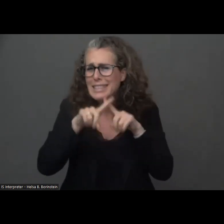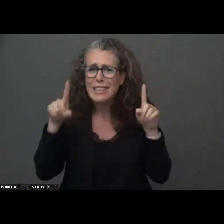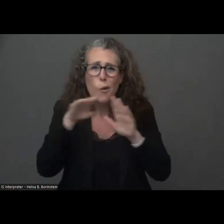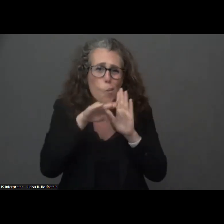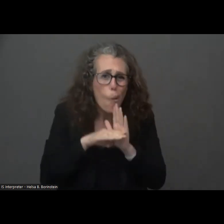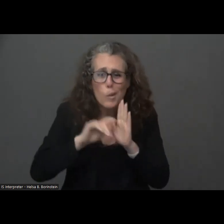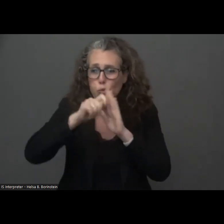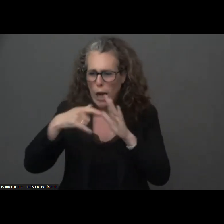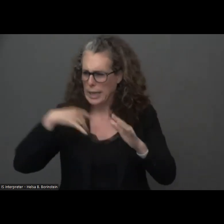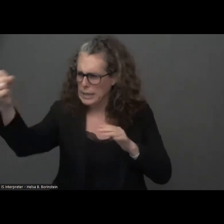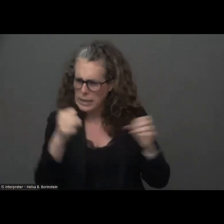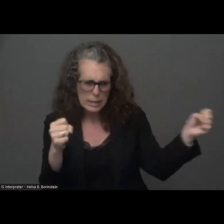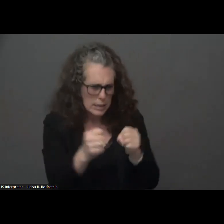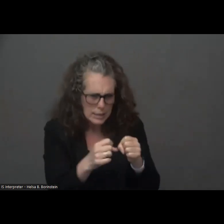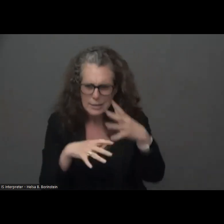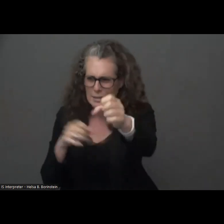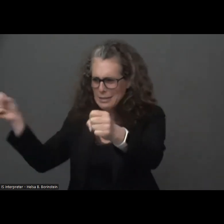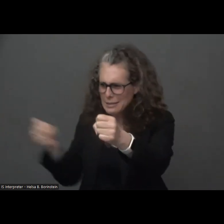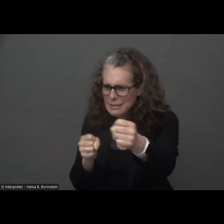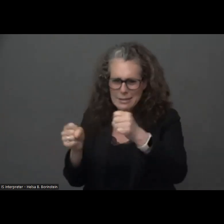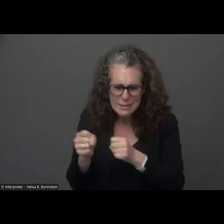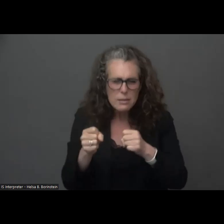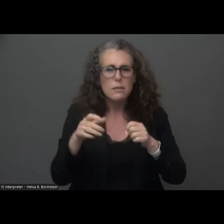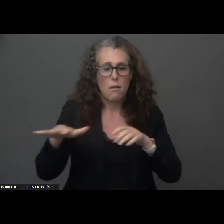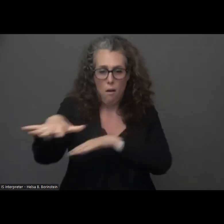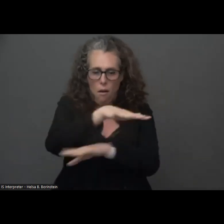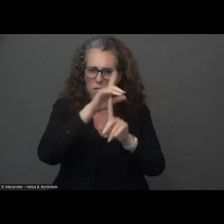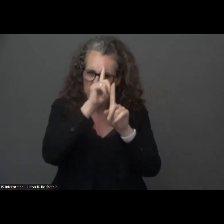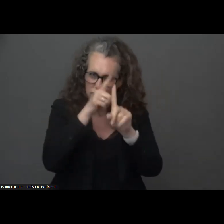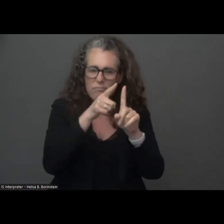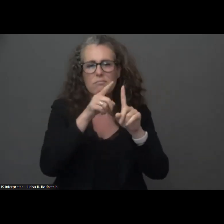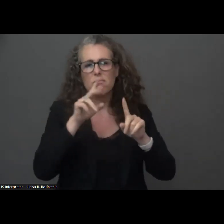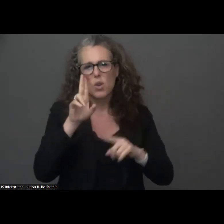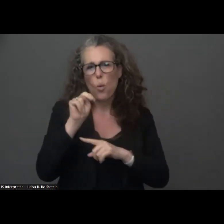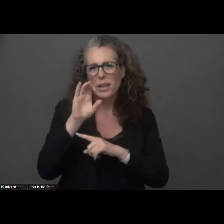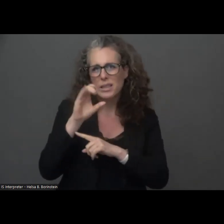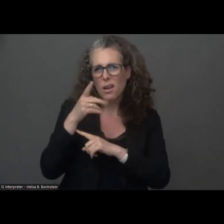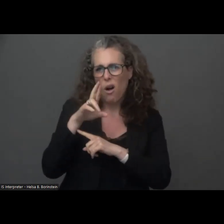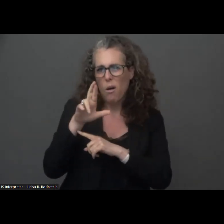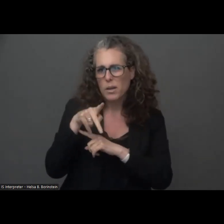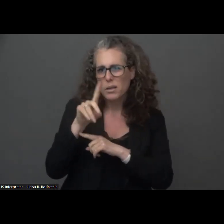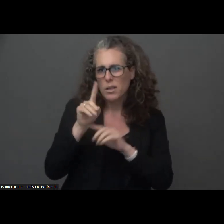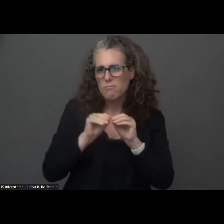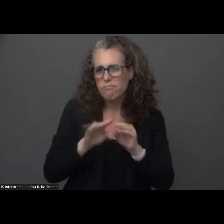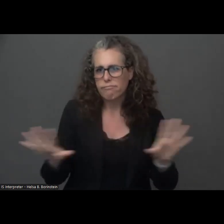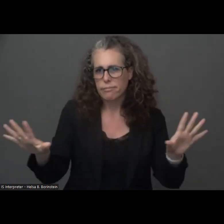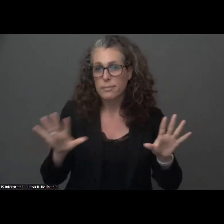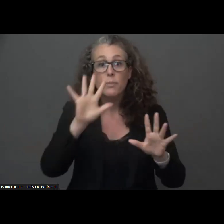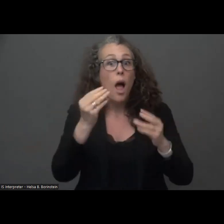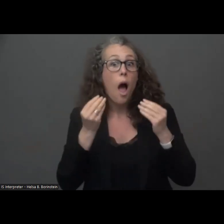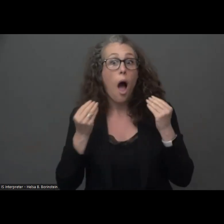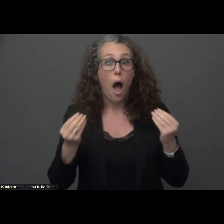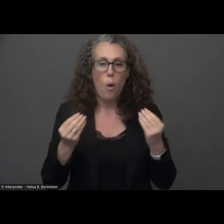and initiatives that really focus on the Convention on the Rights of People with Disabilities. We do this in three primary ways. One of it is